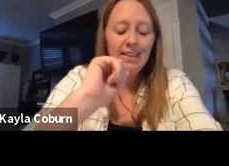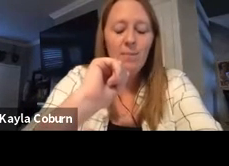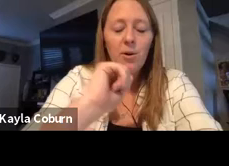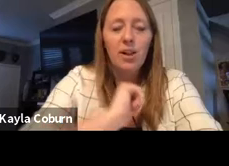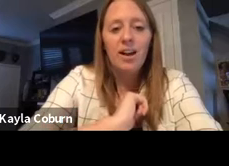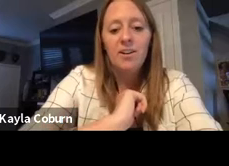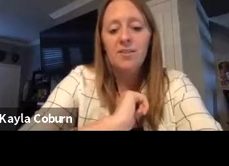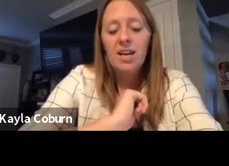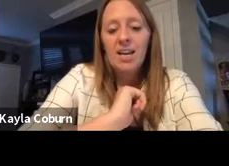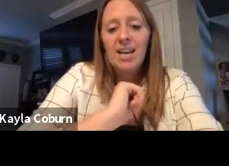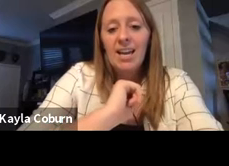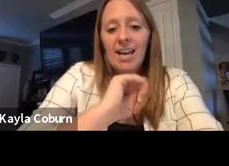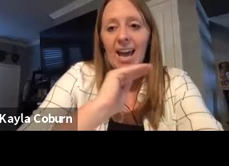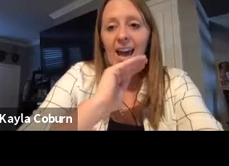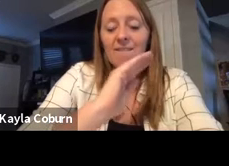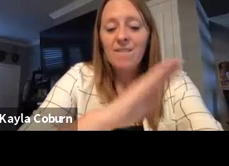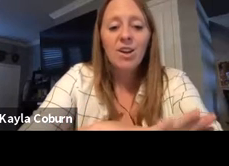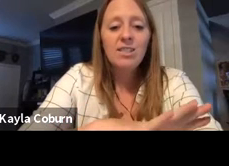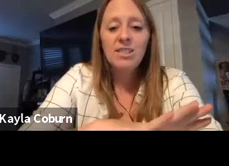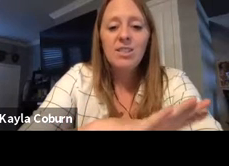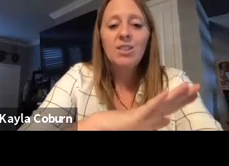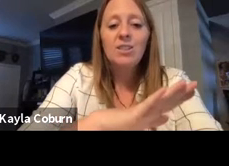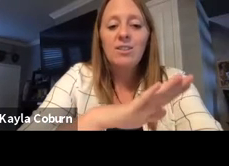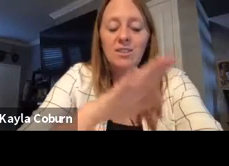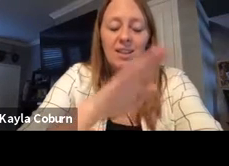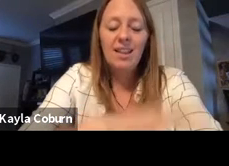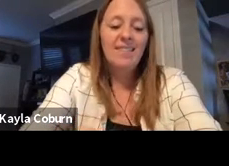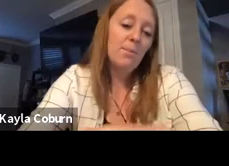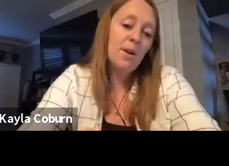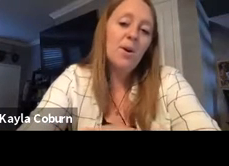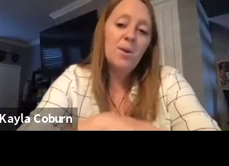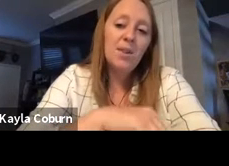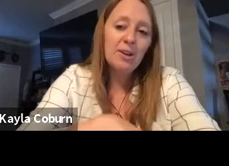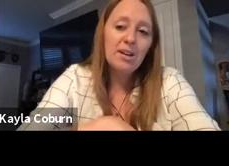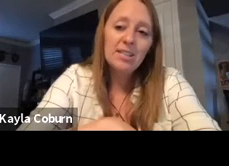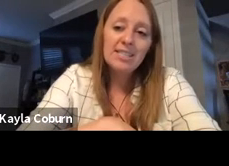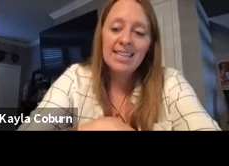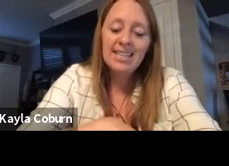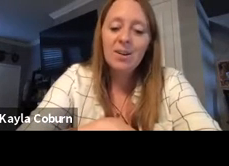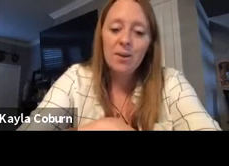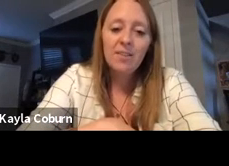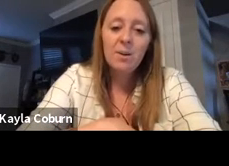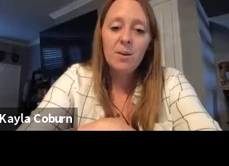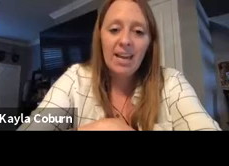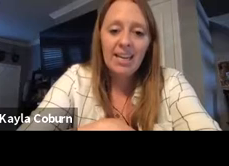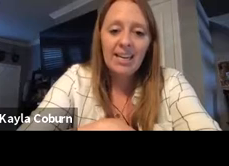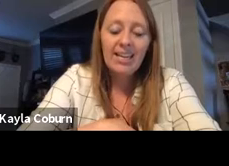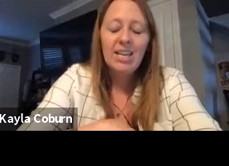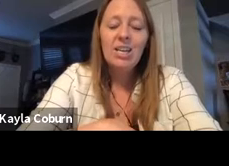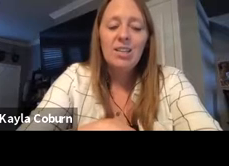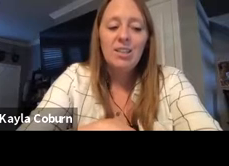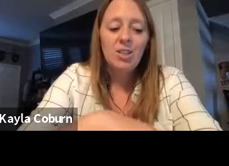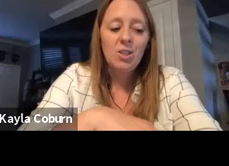great example of at first to let them know that you're understanding their way of